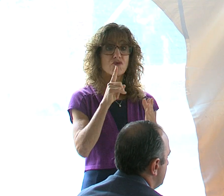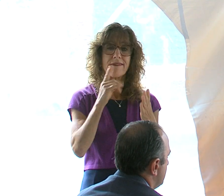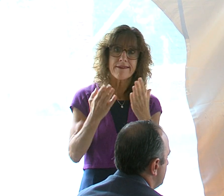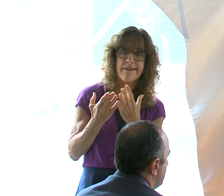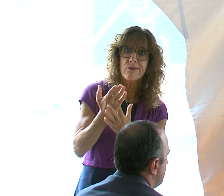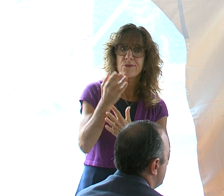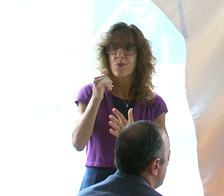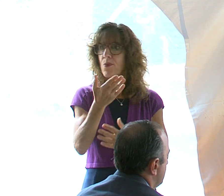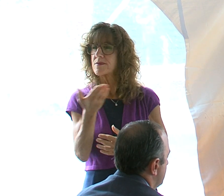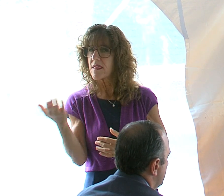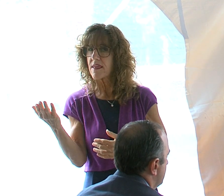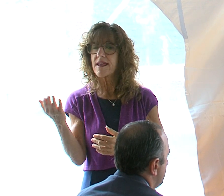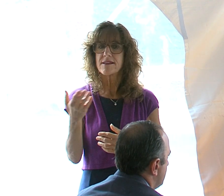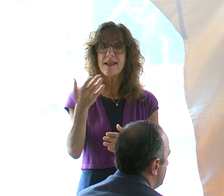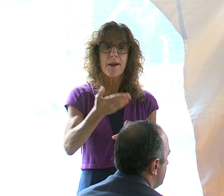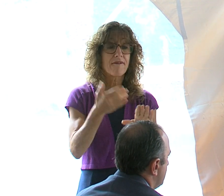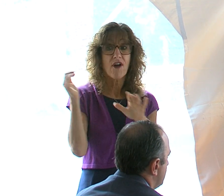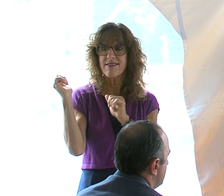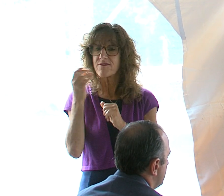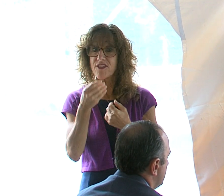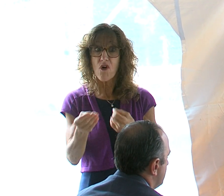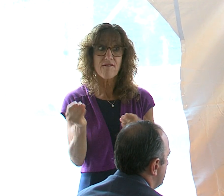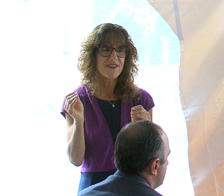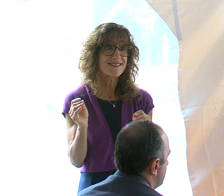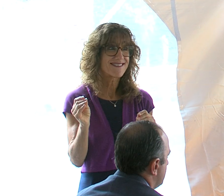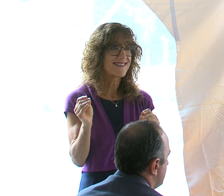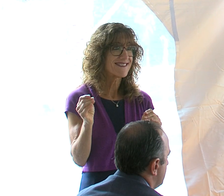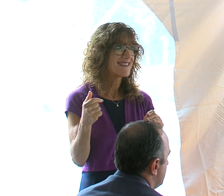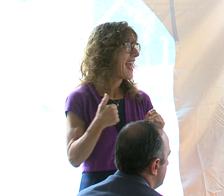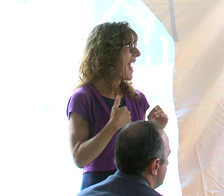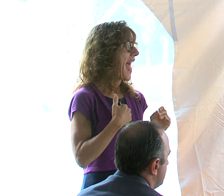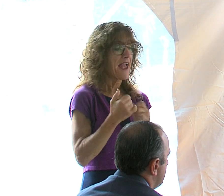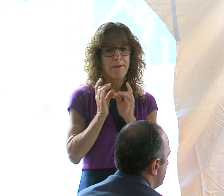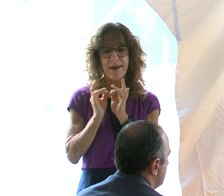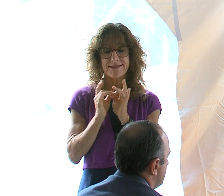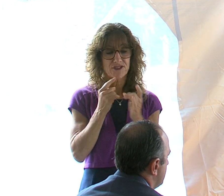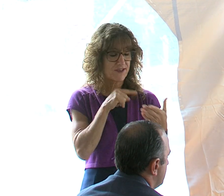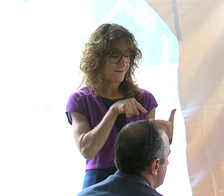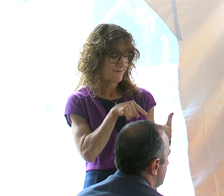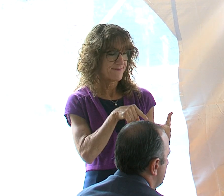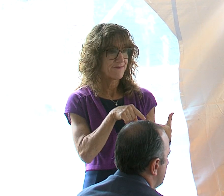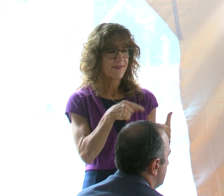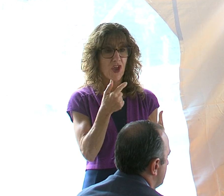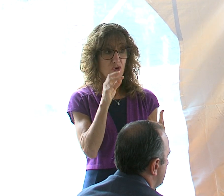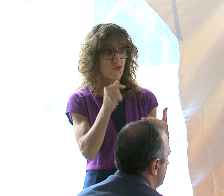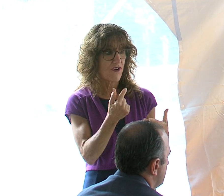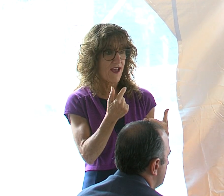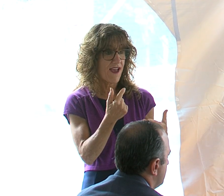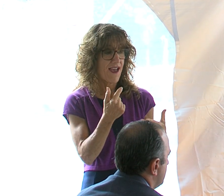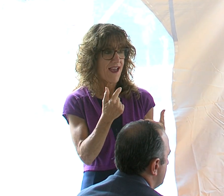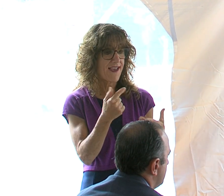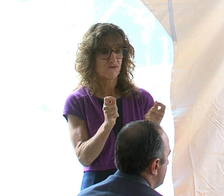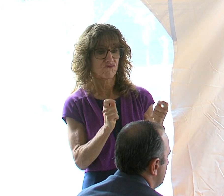these things. And so before I left the office, I got a message, and it said, Greg, adjust